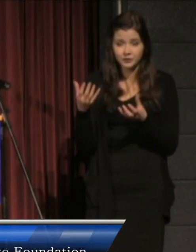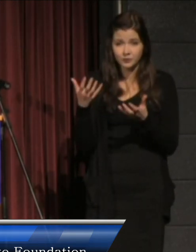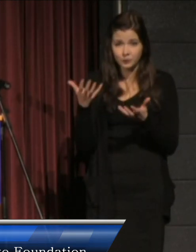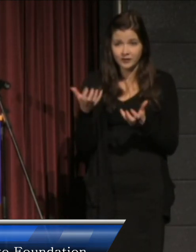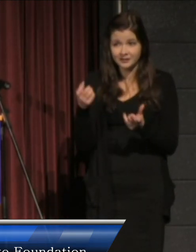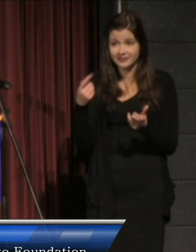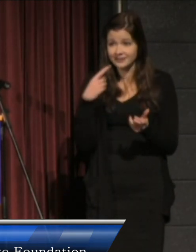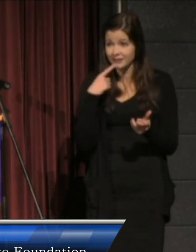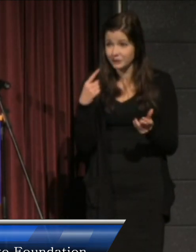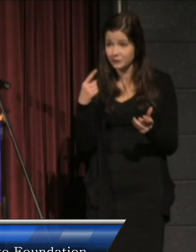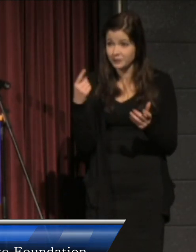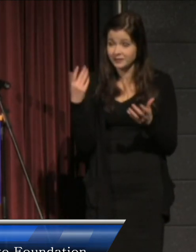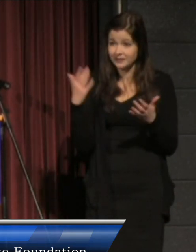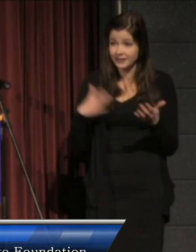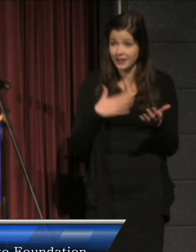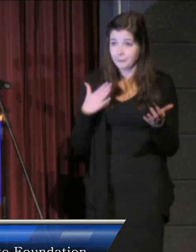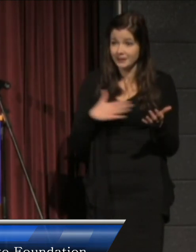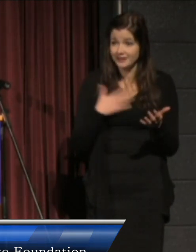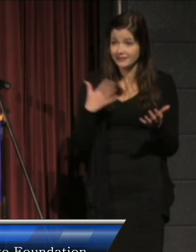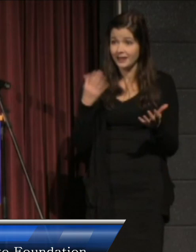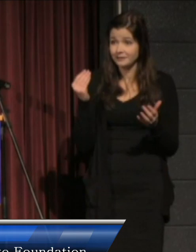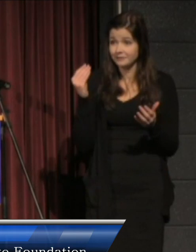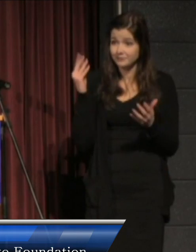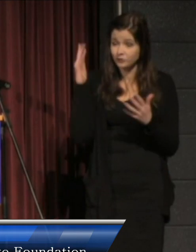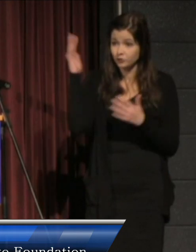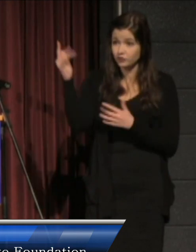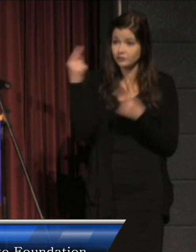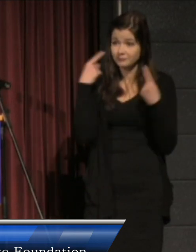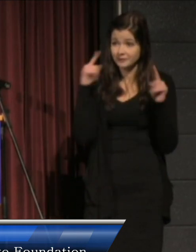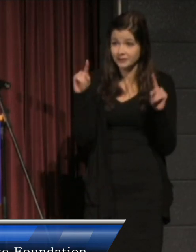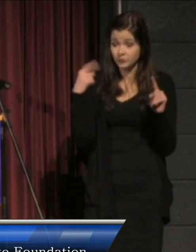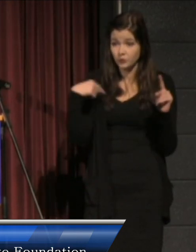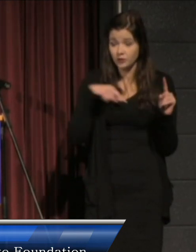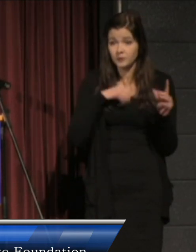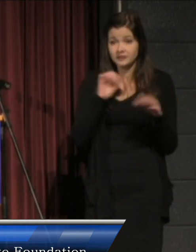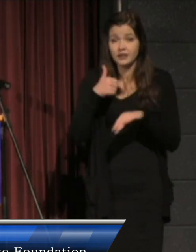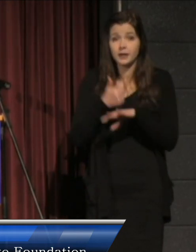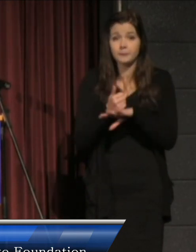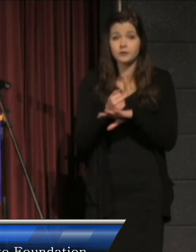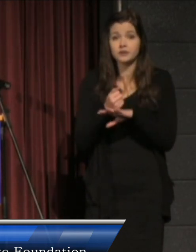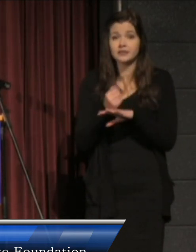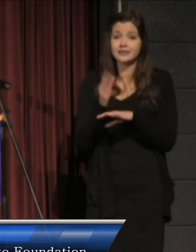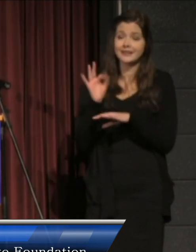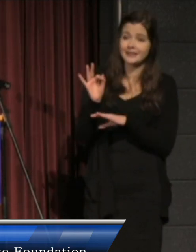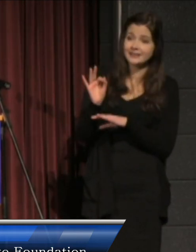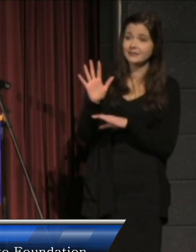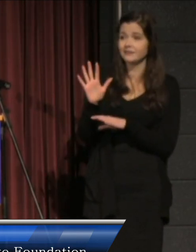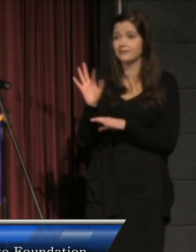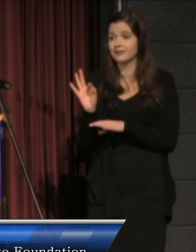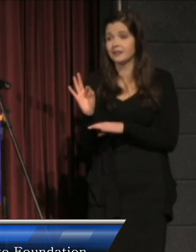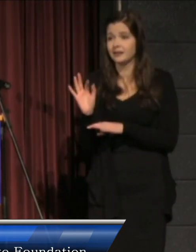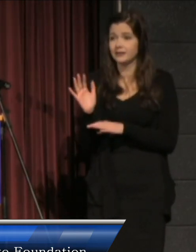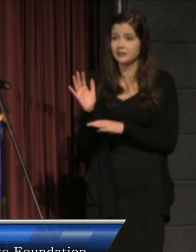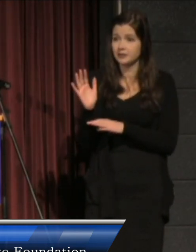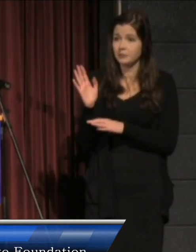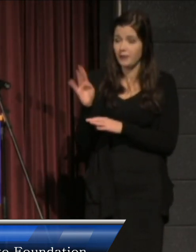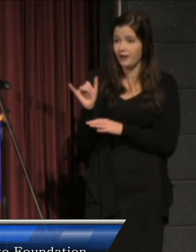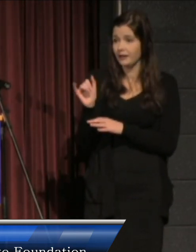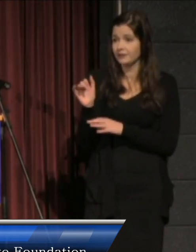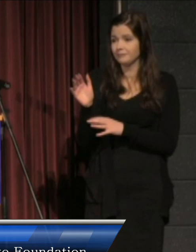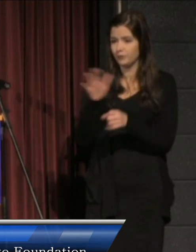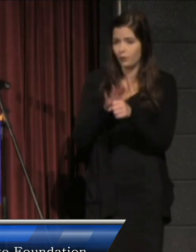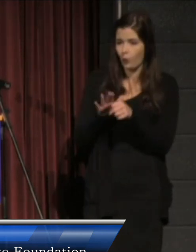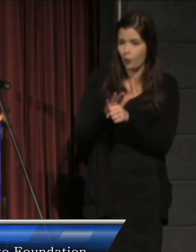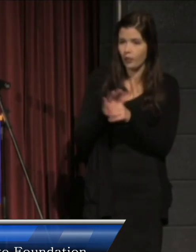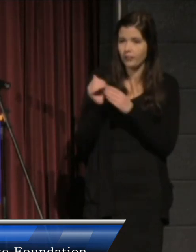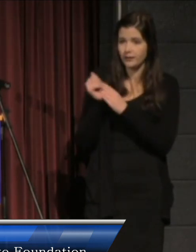future success. The Community College Foundation was established in 1959 by local Lake Region leaders